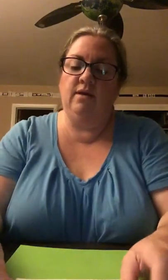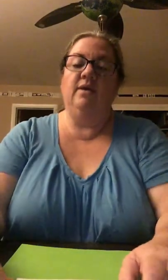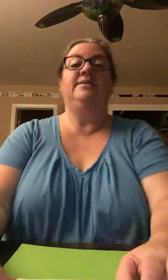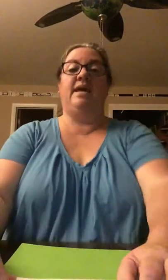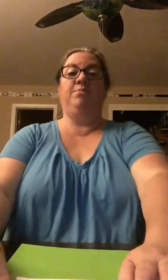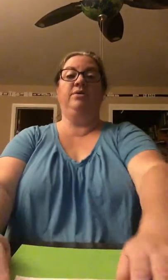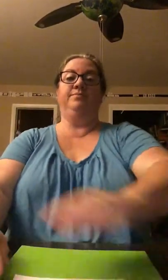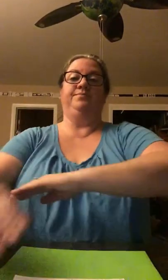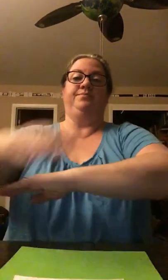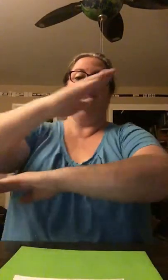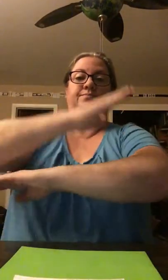Table.